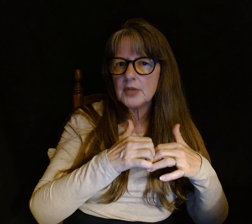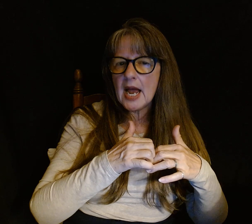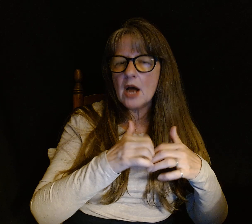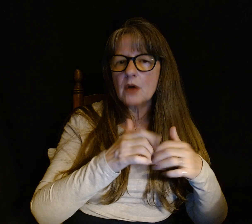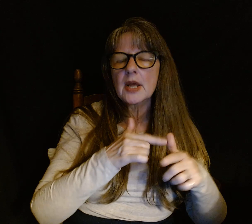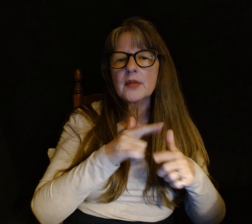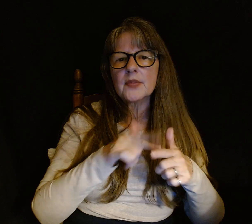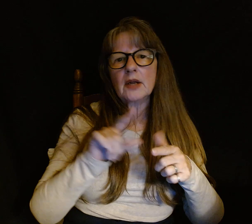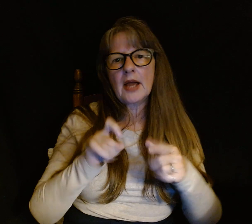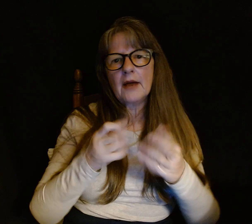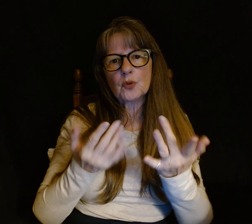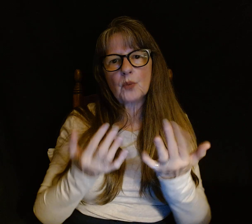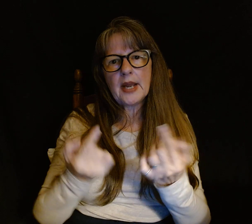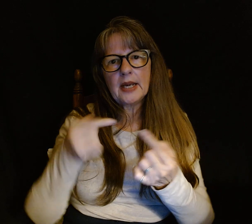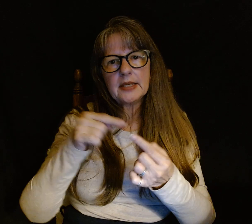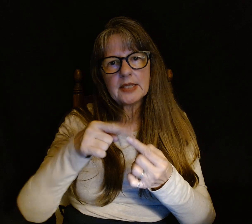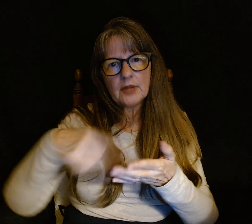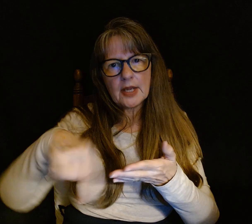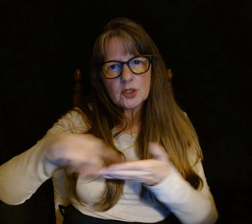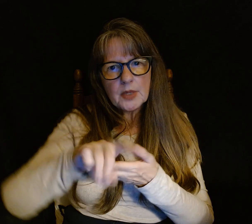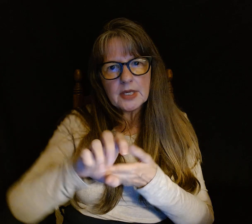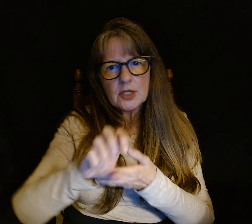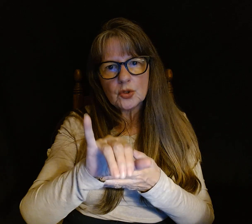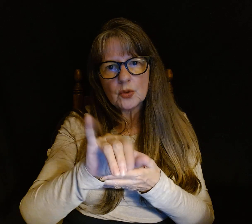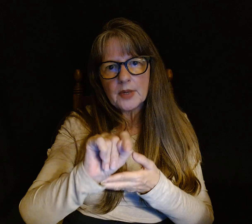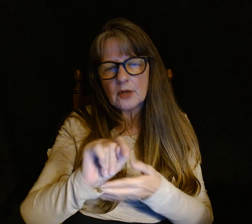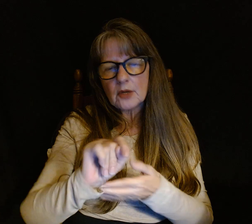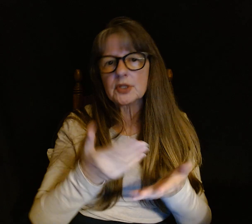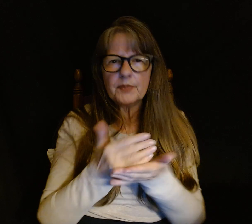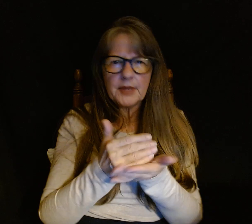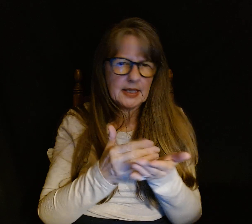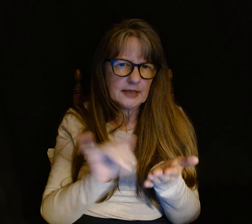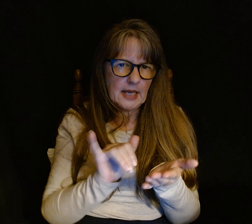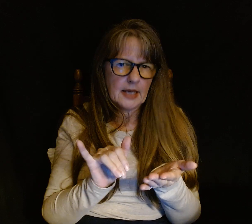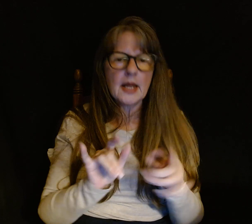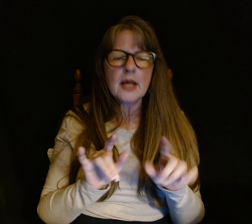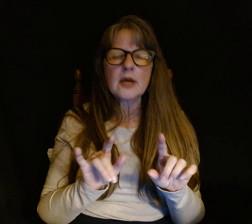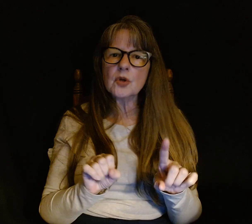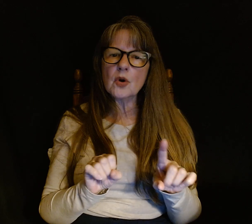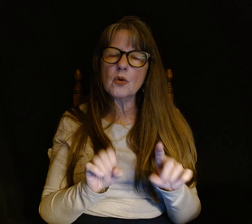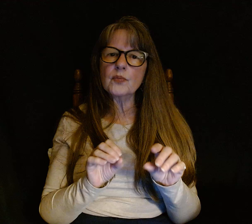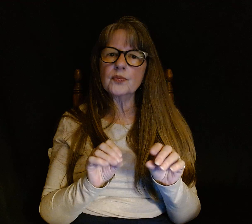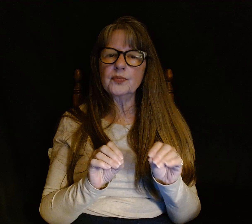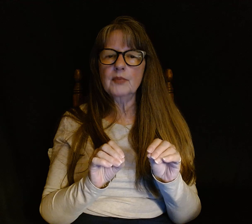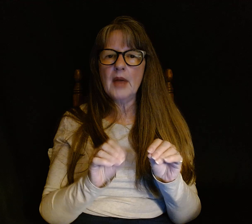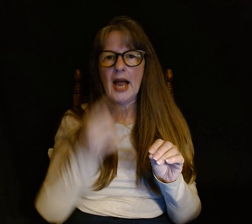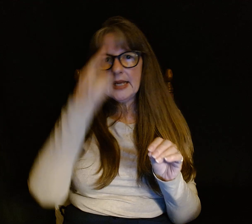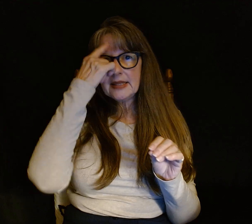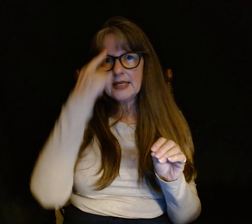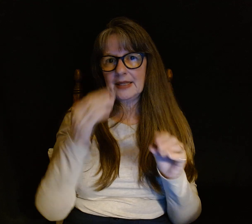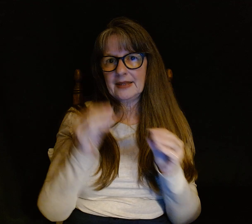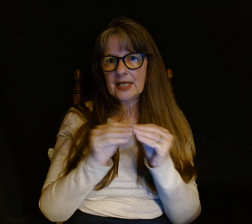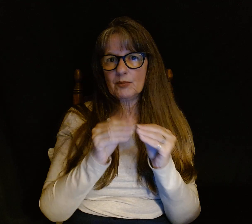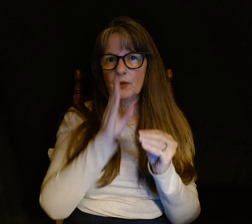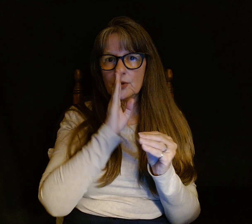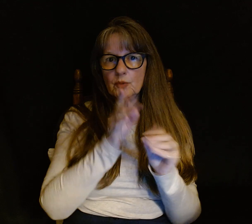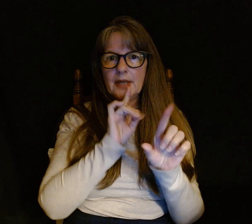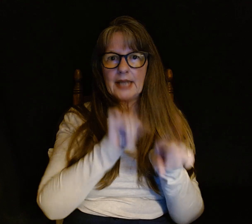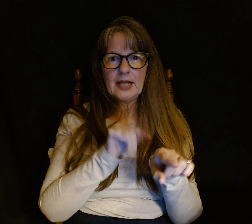down, then I'll have to wait until next week to do it, or something like that. So I think that that's more of a direct answer,